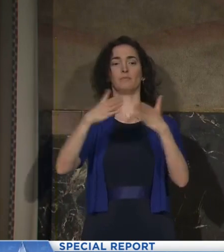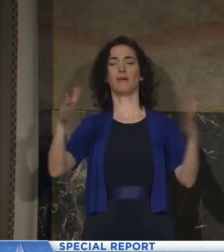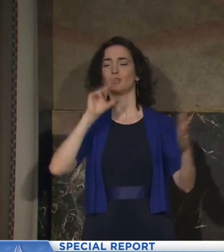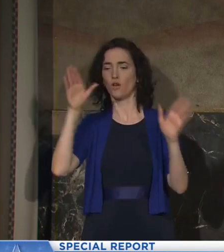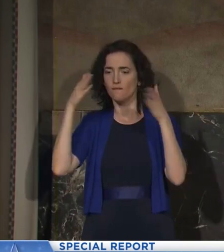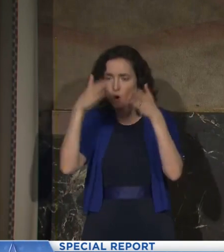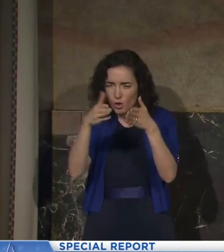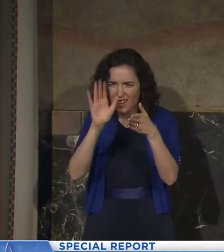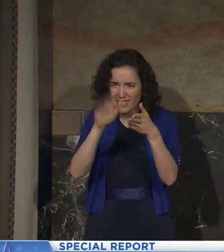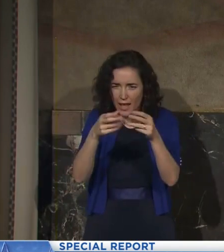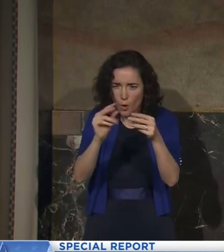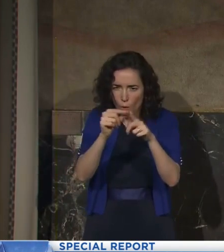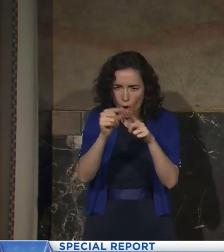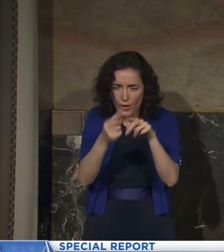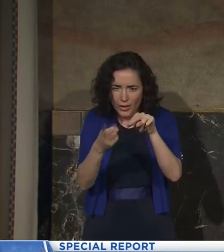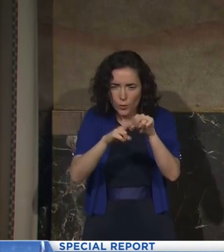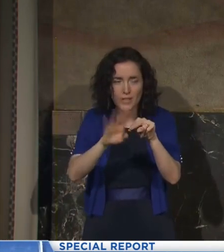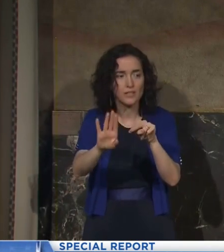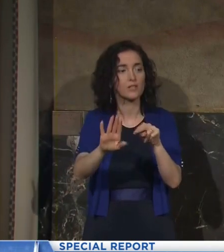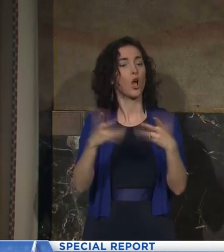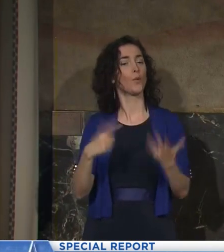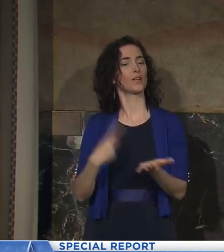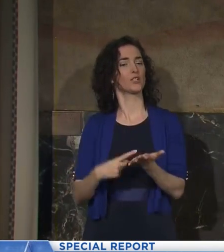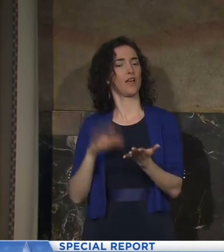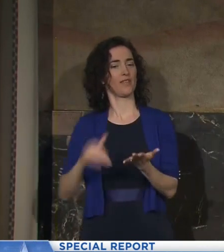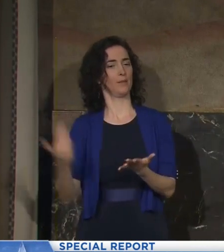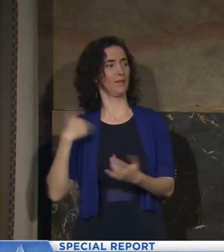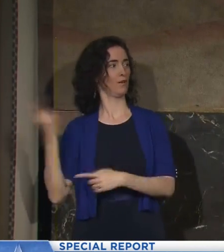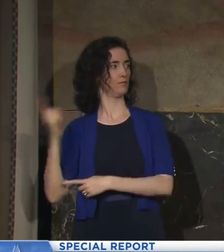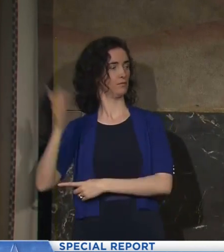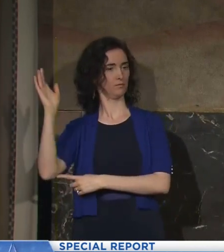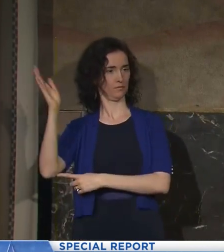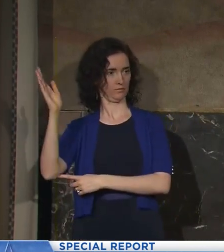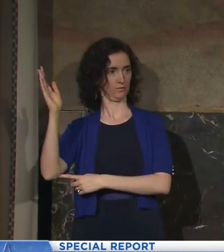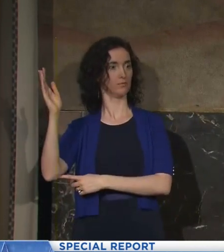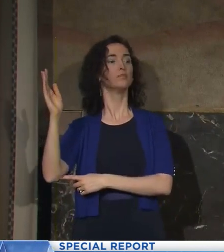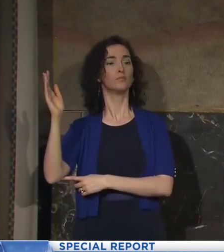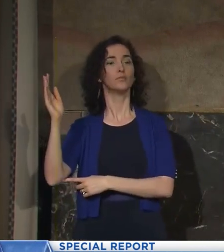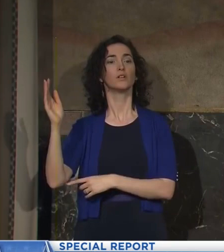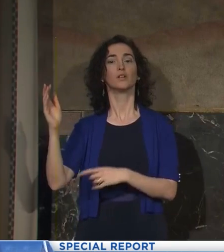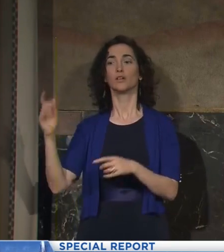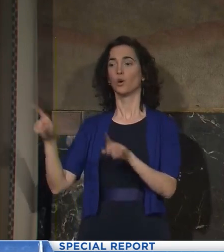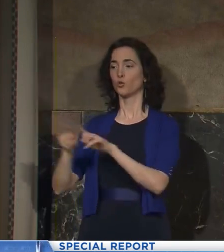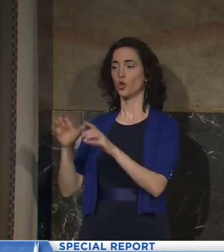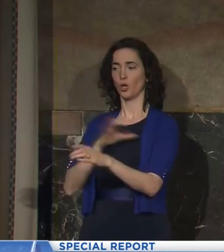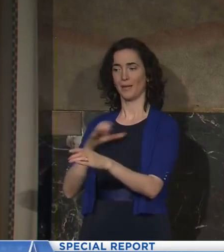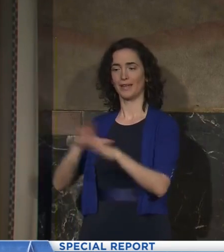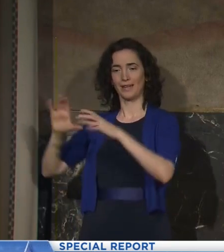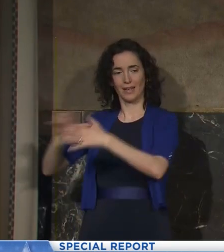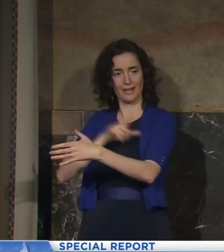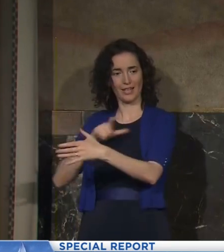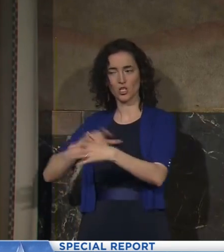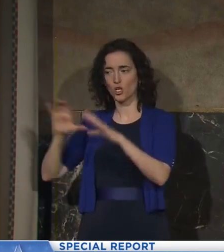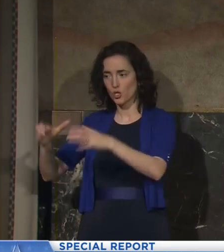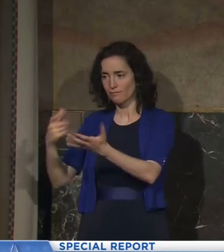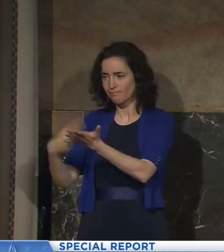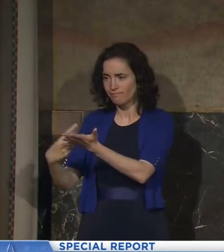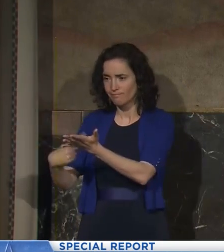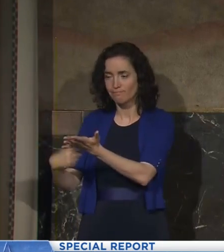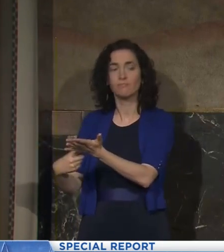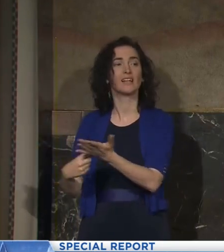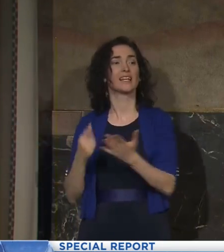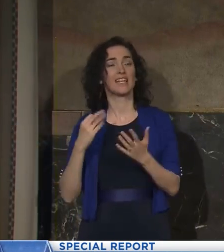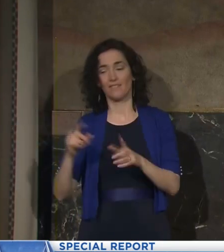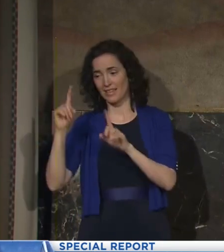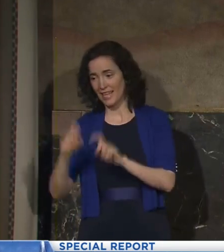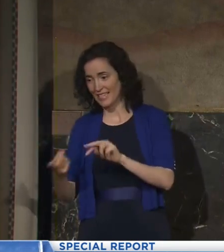this discussion come up during press conferences before. Well, and actually in committee in the legislature, as we increase testing and we see more cases,